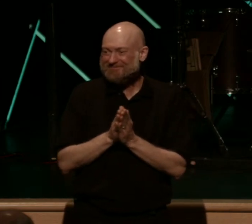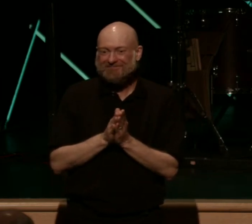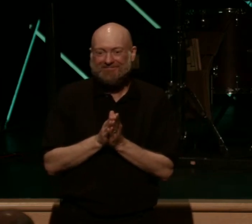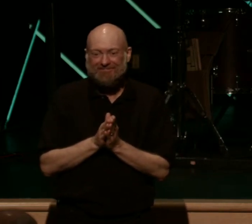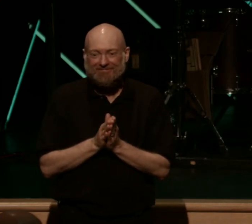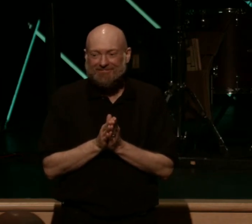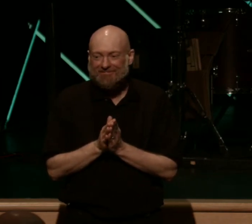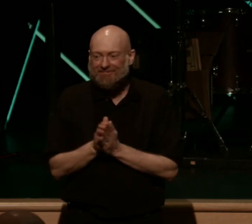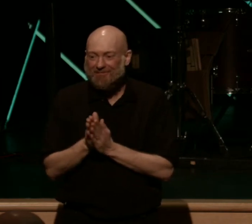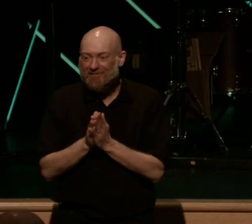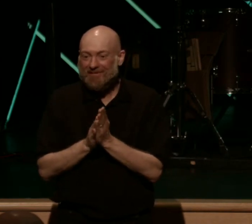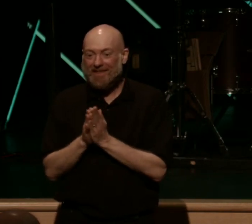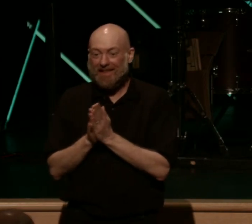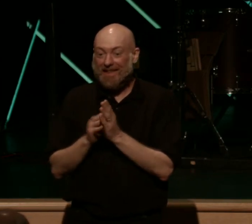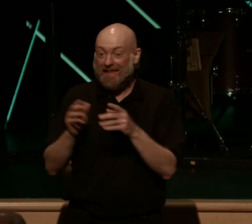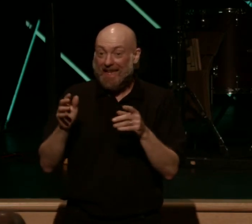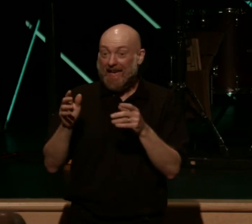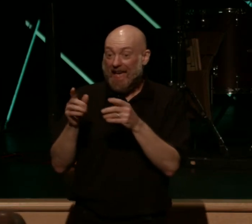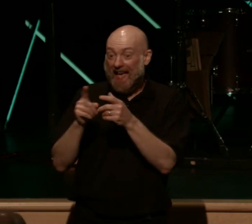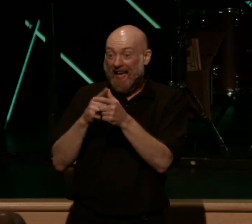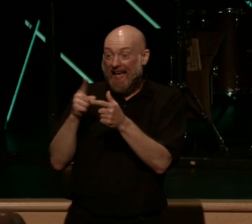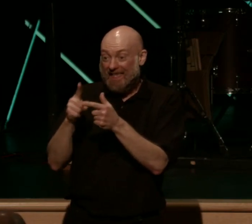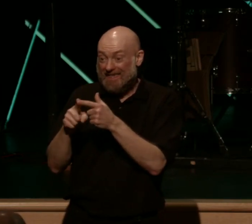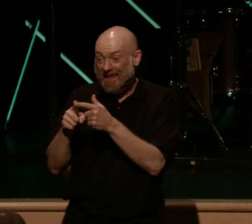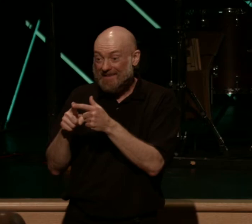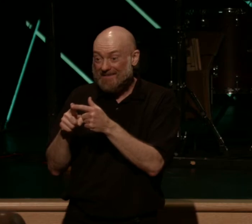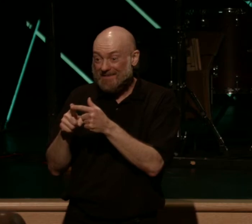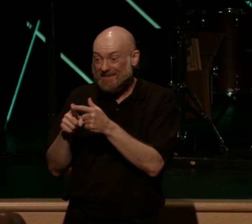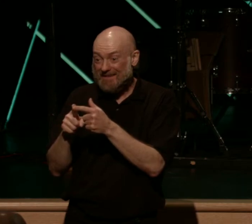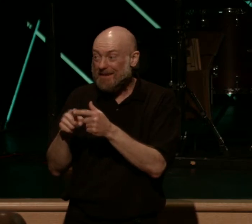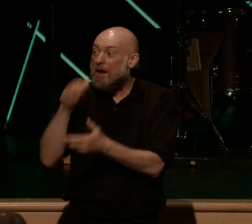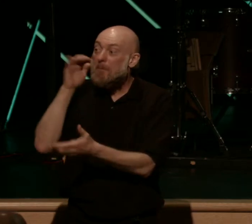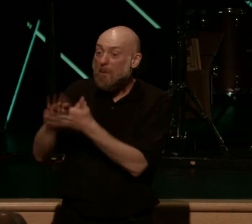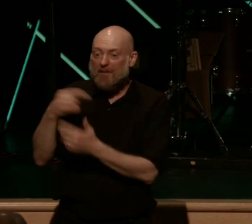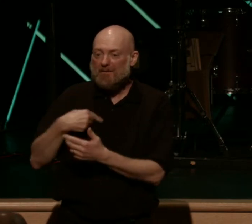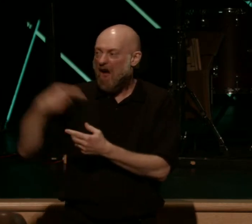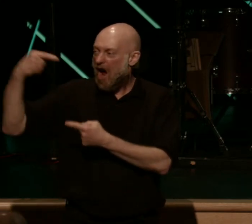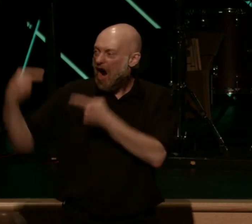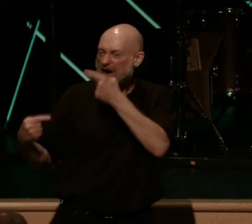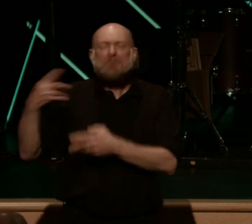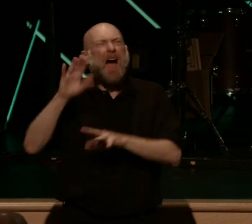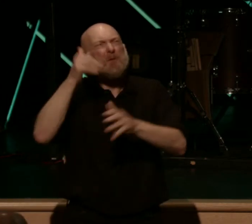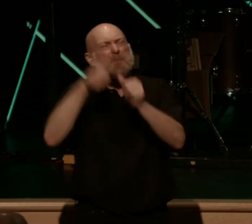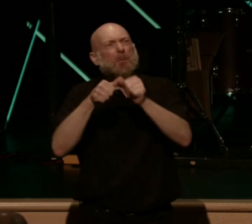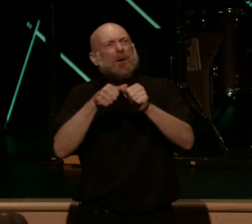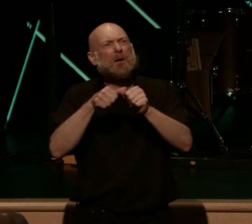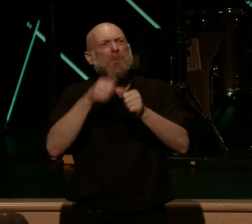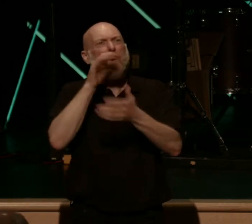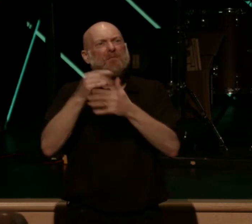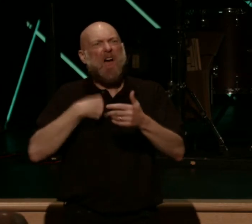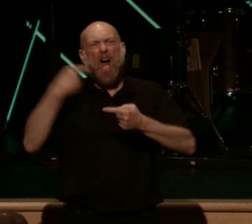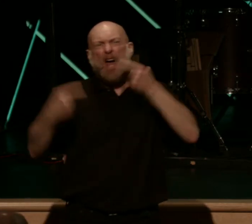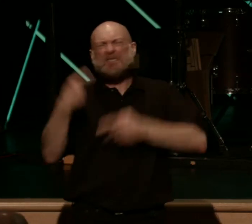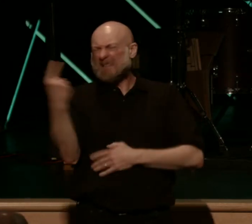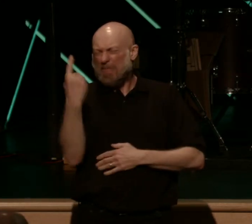So it wasn't shortly after that, that Natasha and I ended up in an argument about something. I can't remember what it was. And I say